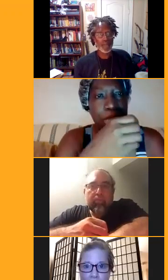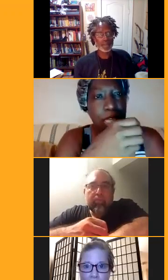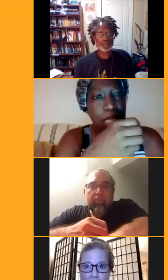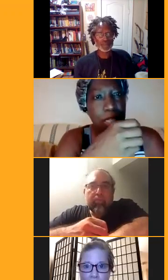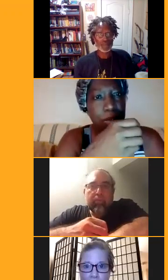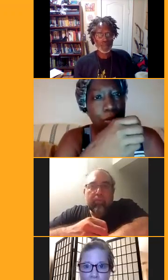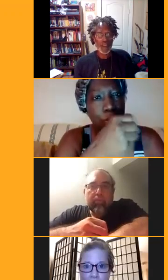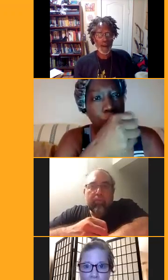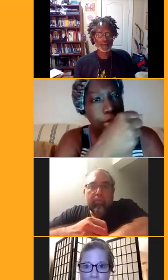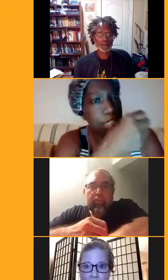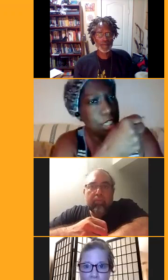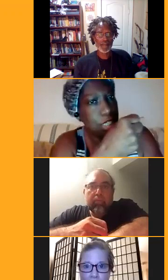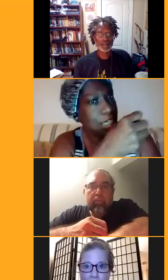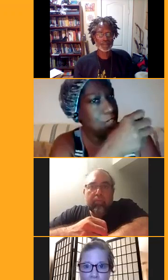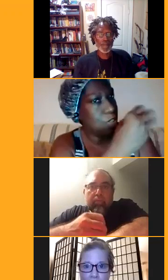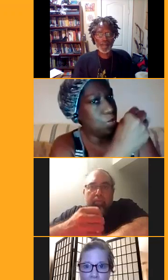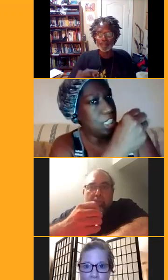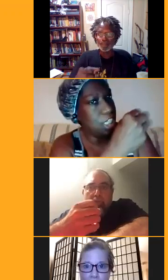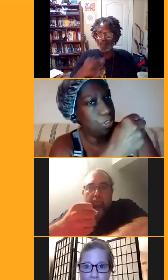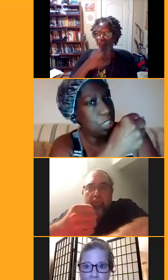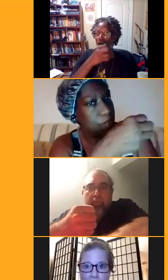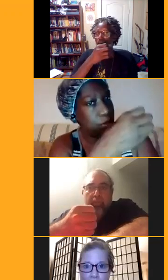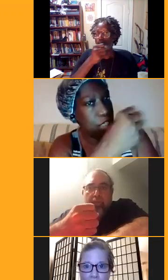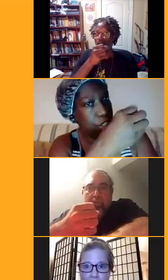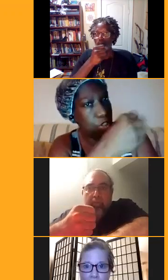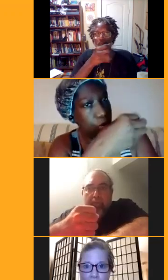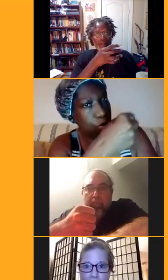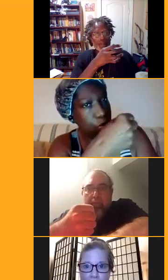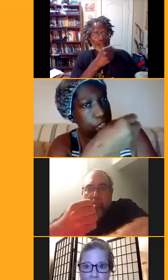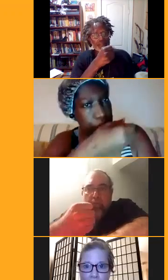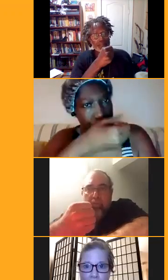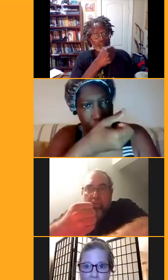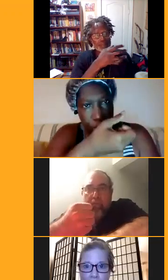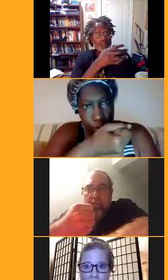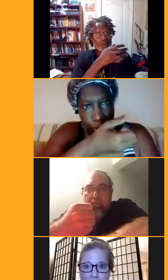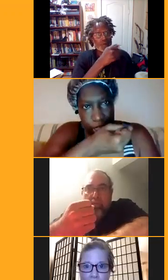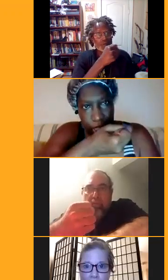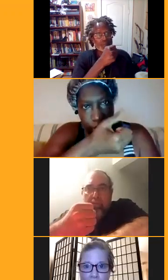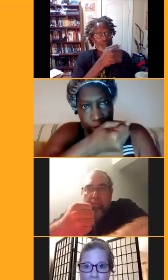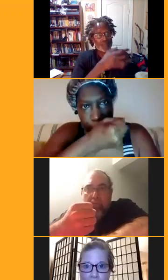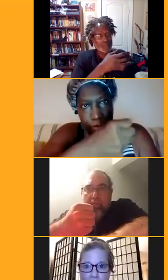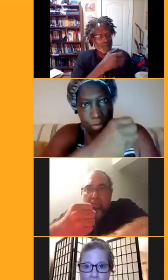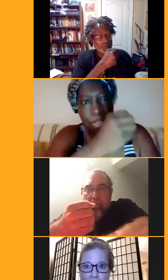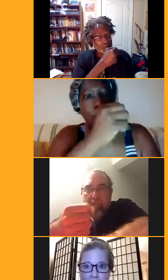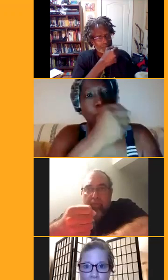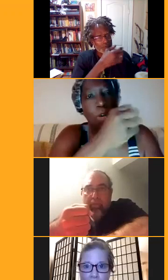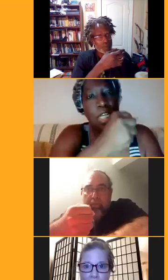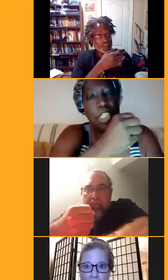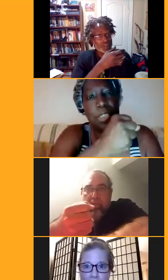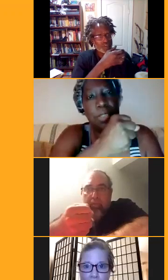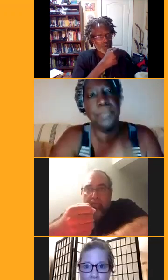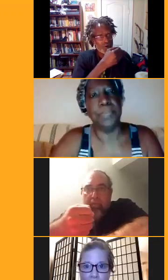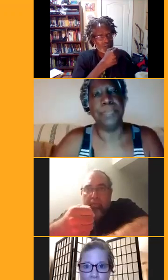would be orange, like you're squeezing juice out of an orange. Orange, you're squeezing.